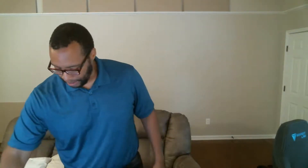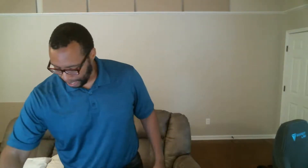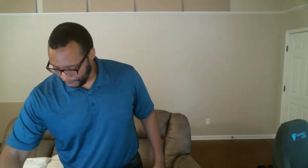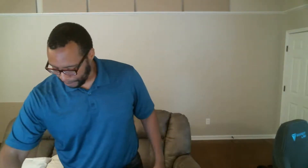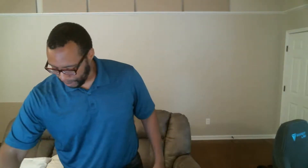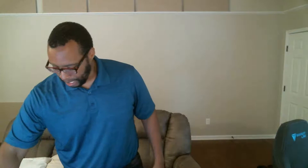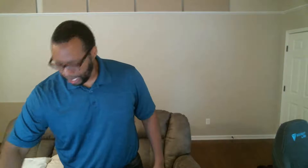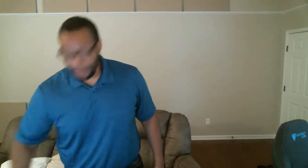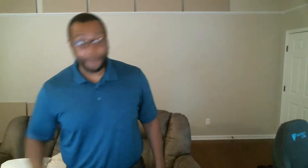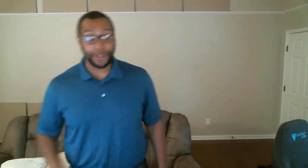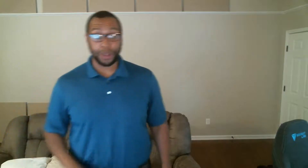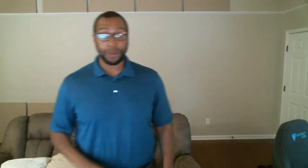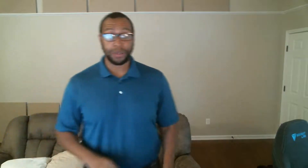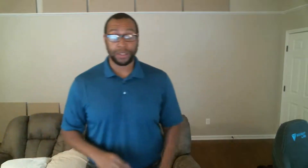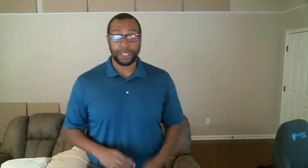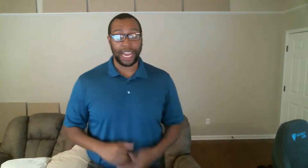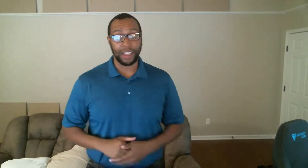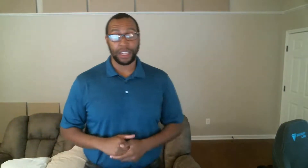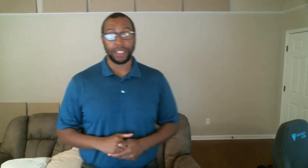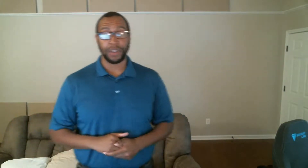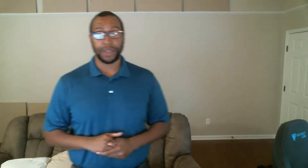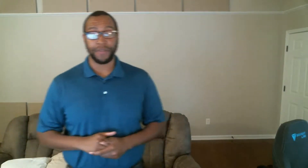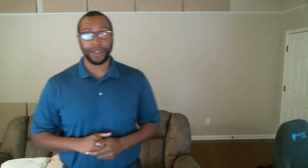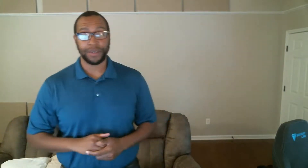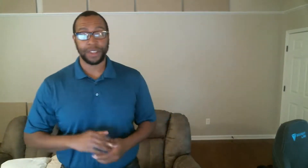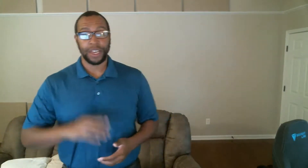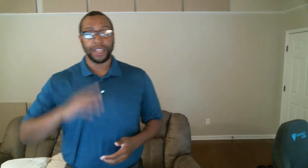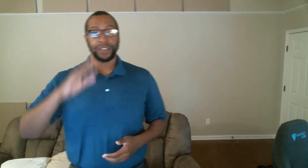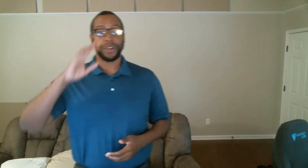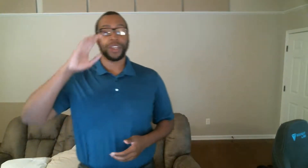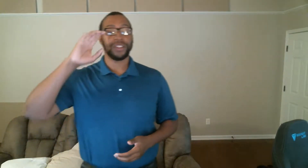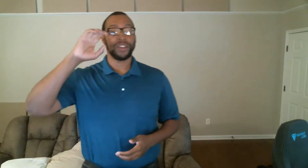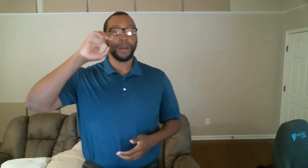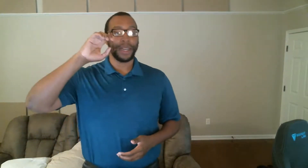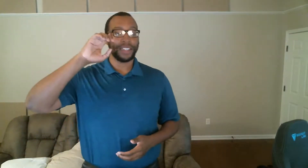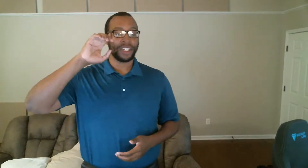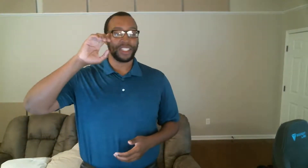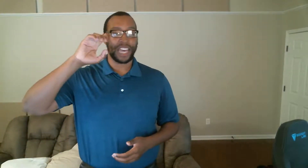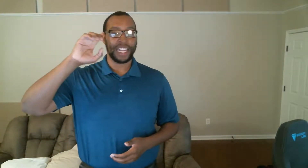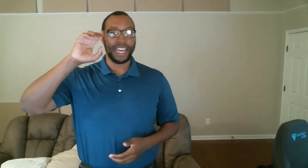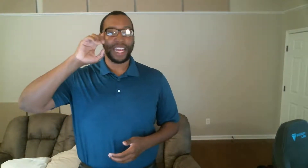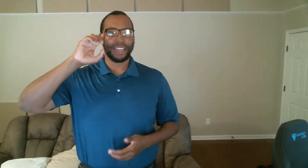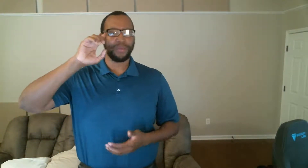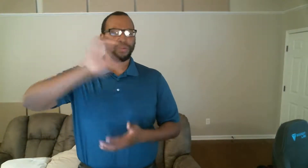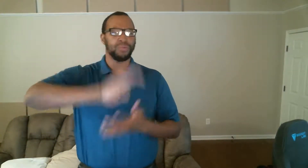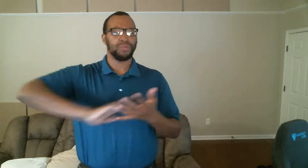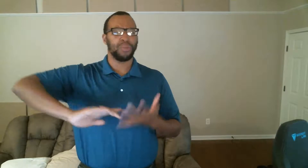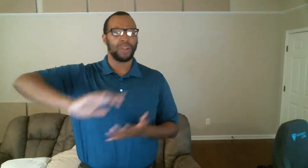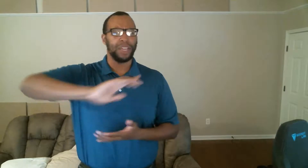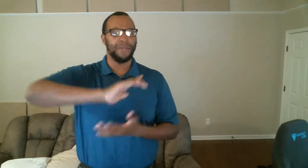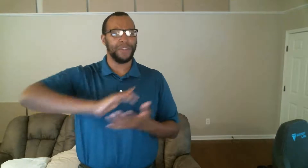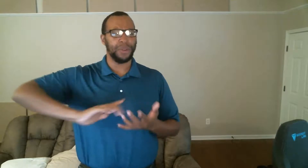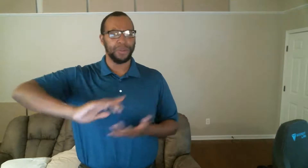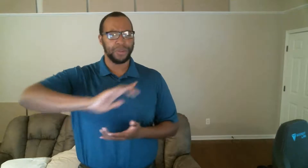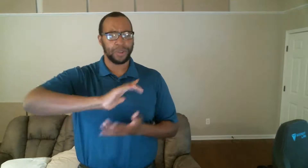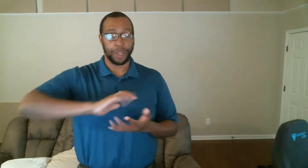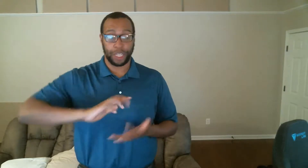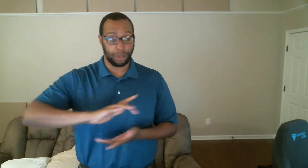right. Confused. You got to look a little confused. So you can start by touching the side of the head. Confused. Or you can go straight